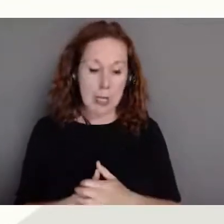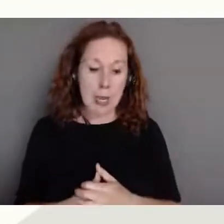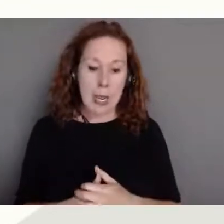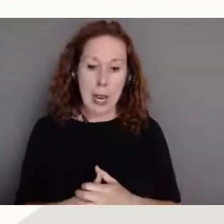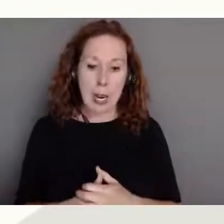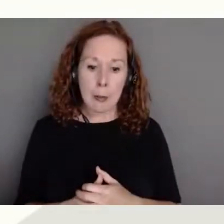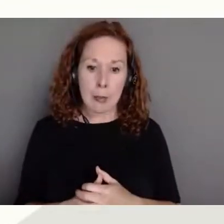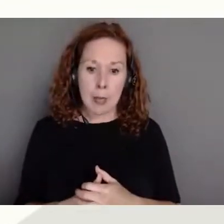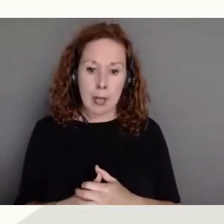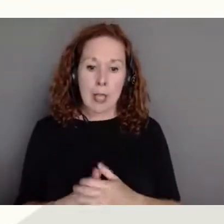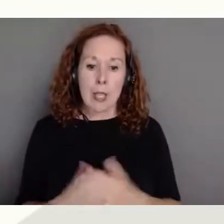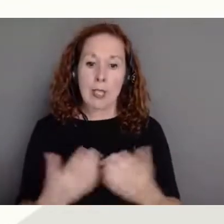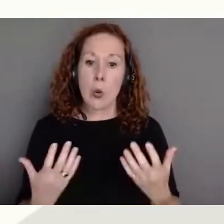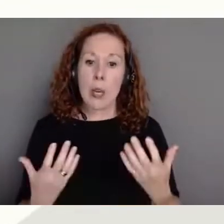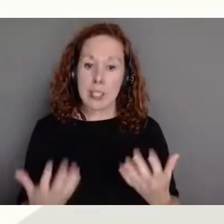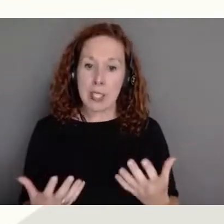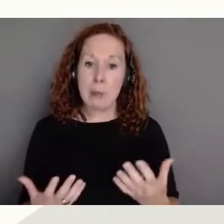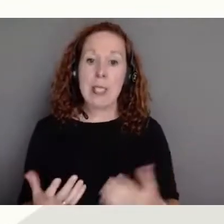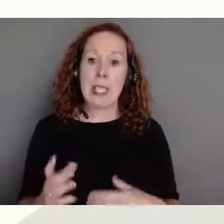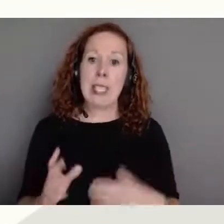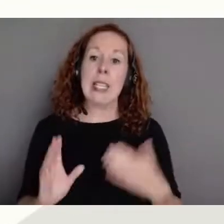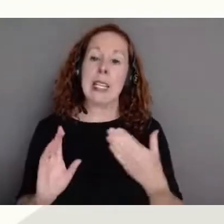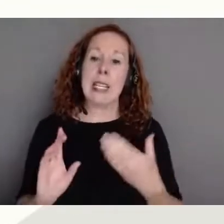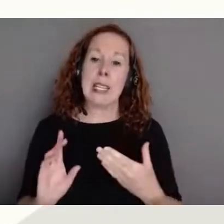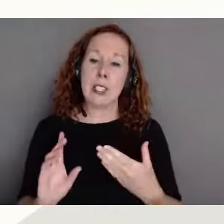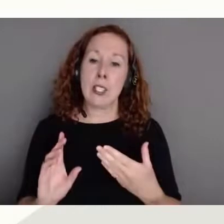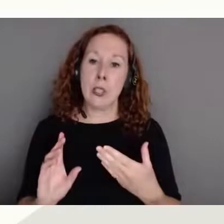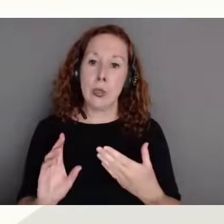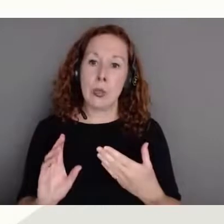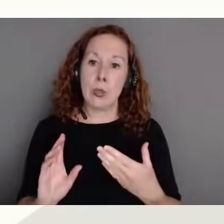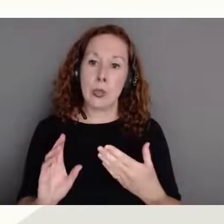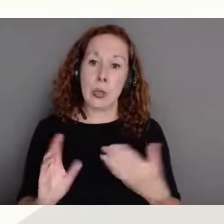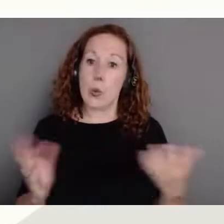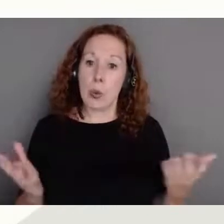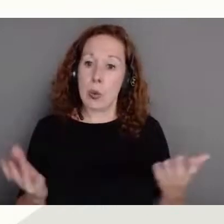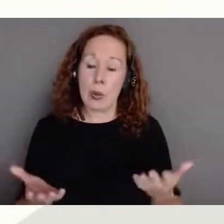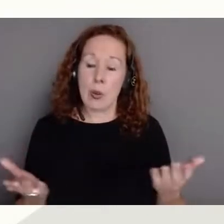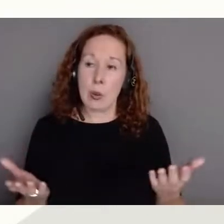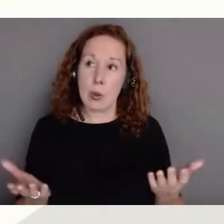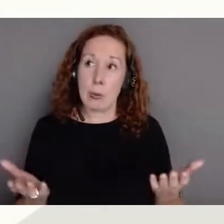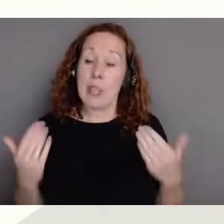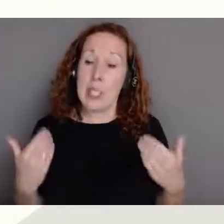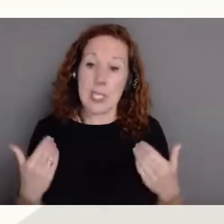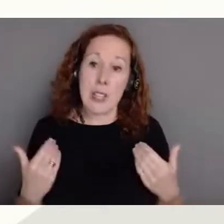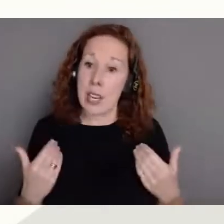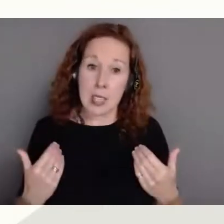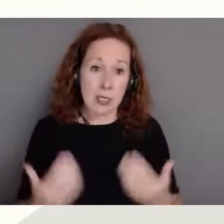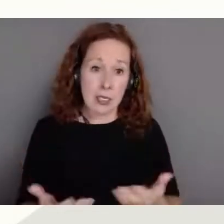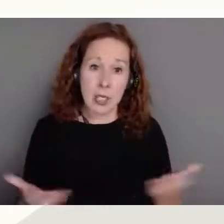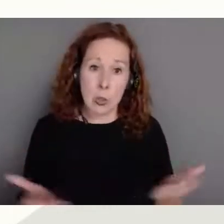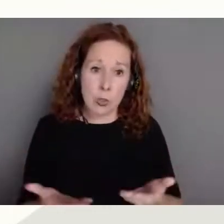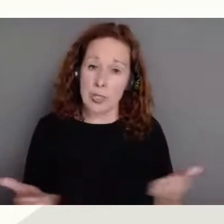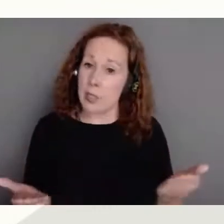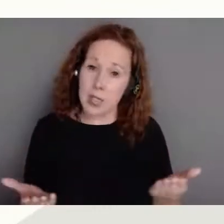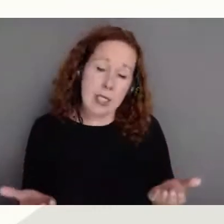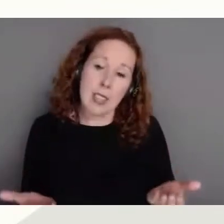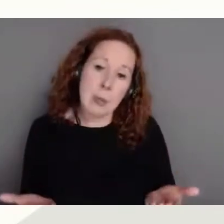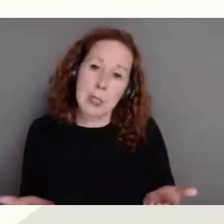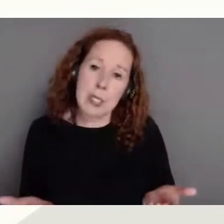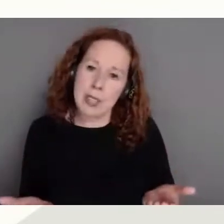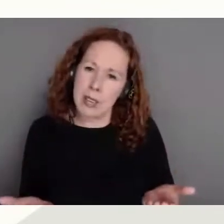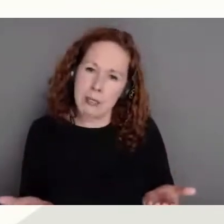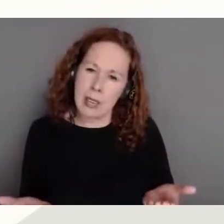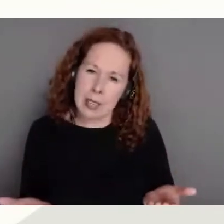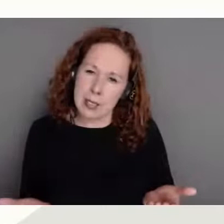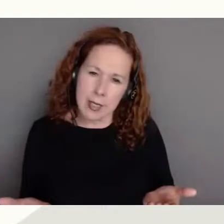throughout. But Yeah. um, so accessibility, it needs to. So previous to that, news, nothing. Deaf